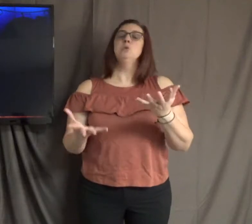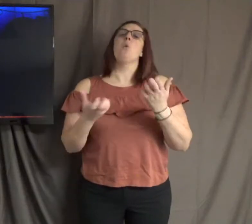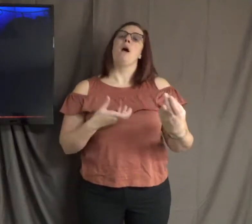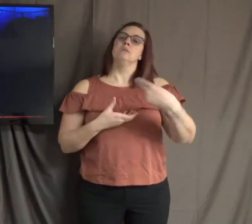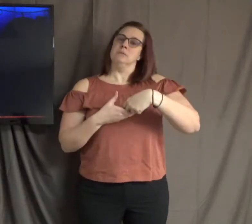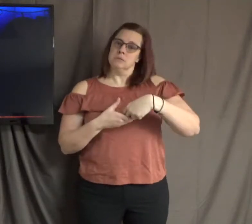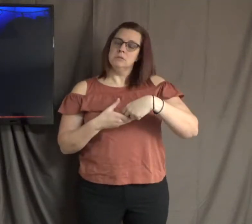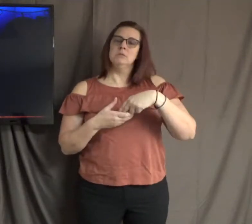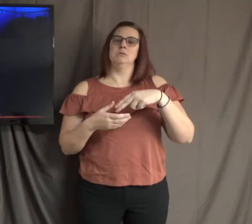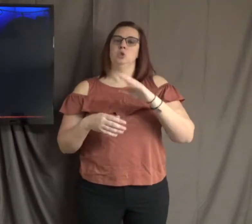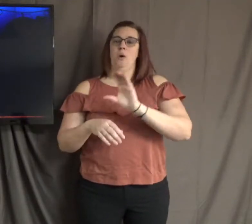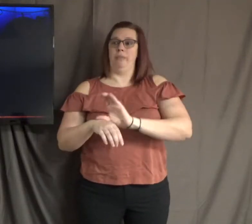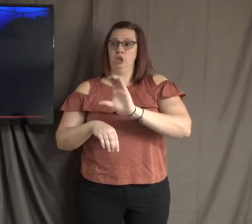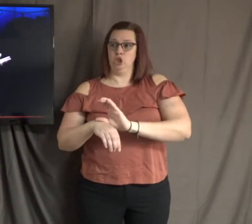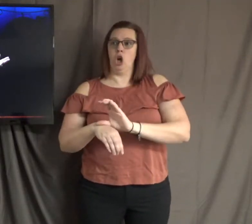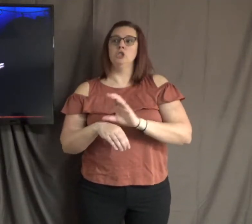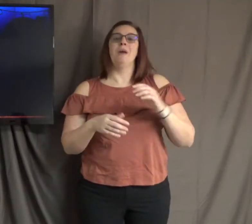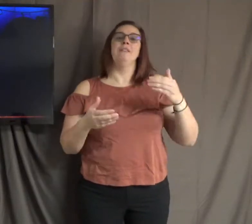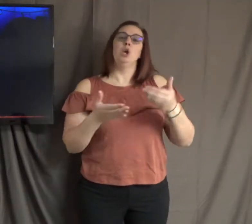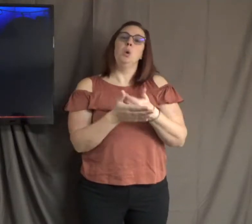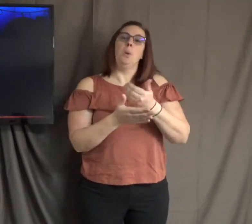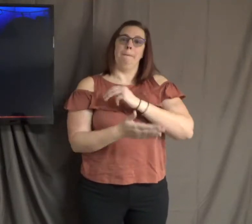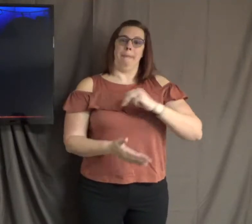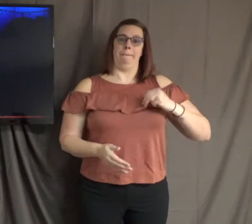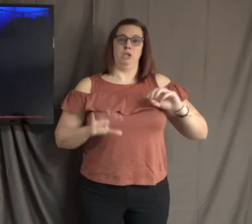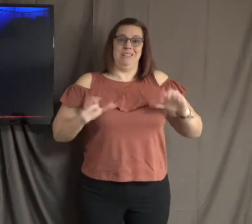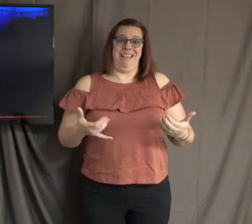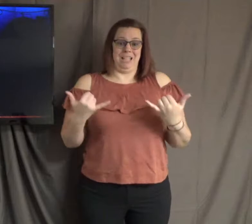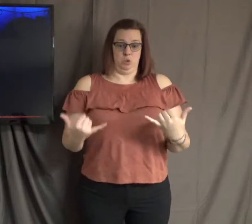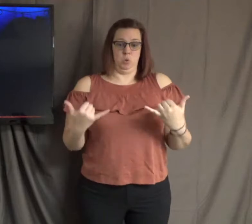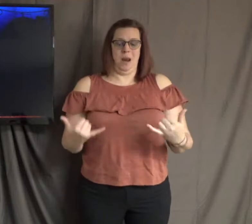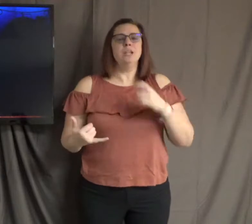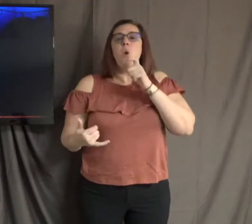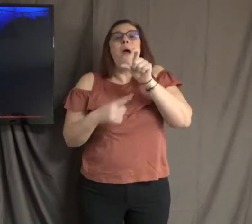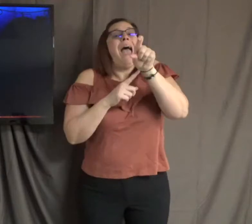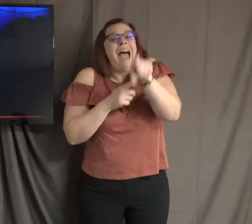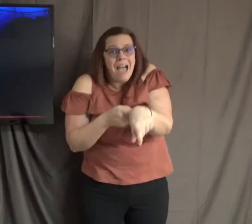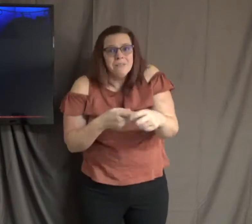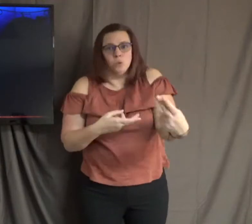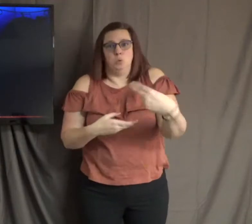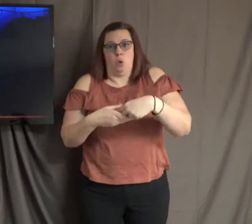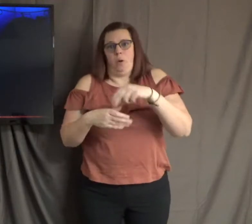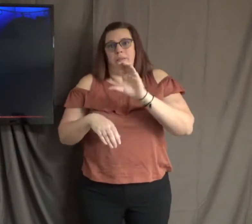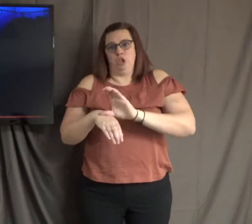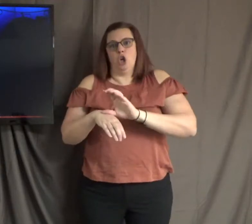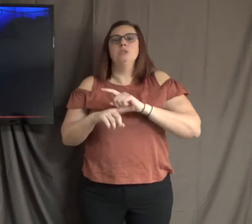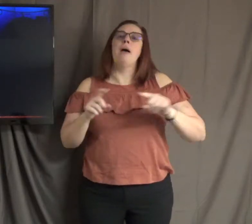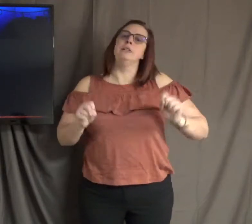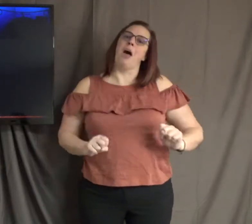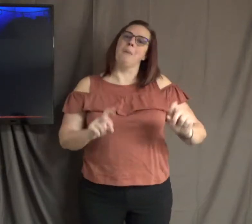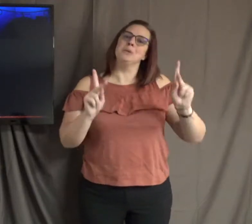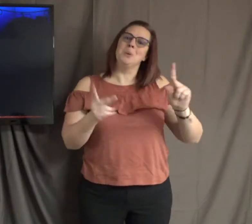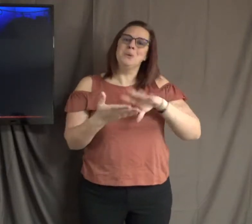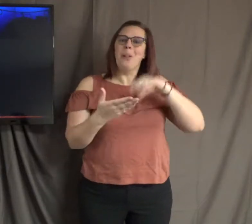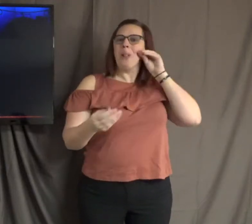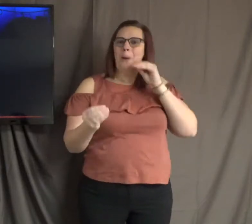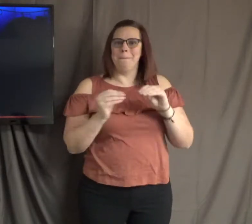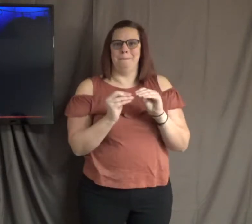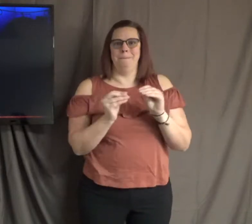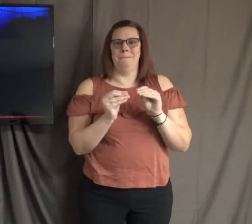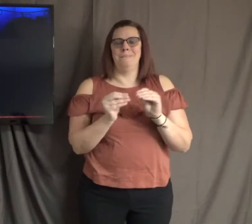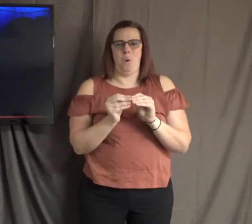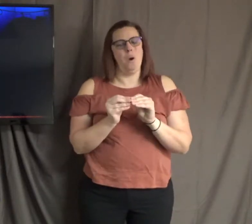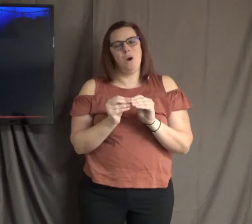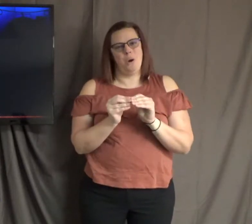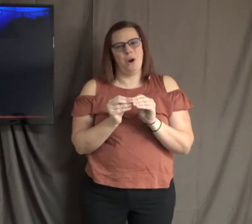online. They'll send you the Zoom link. You don't have to join the church, but it's a great opportunity to learn more about it. Zamira and some great people will be there, a great way